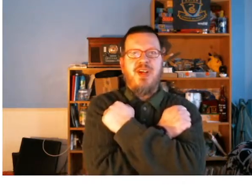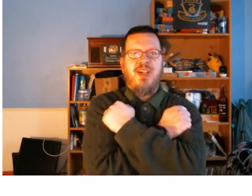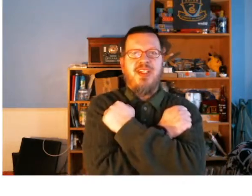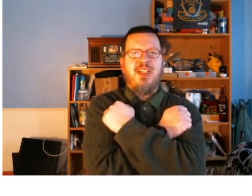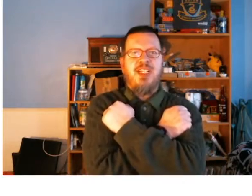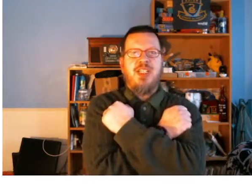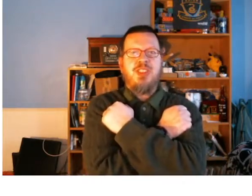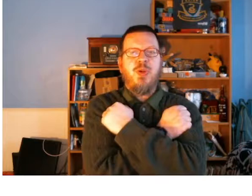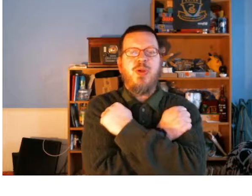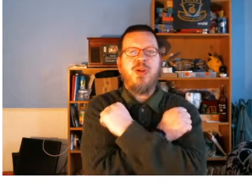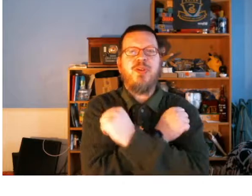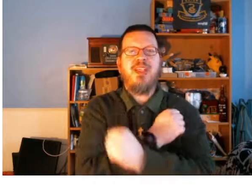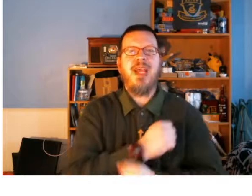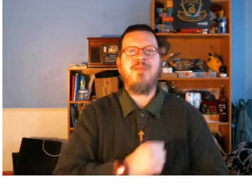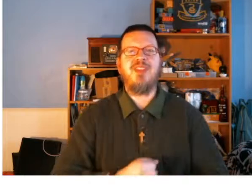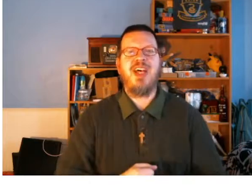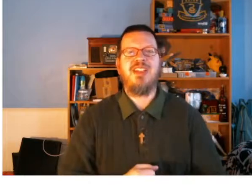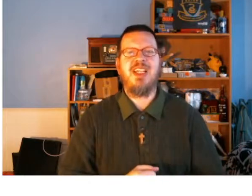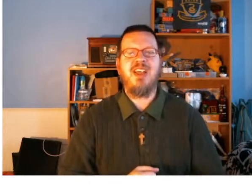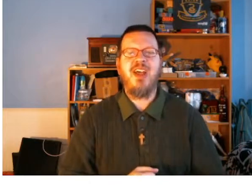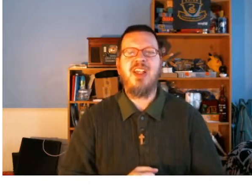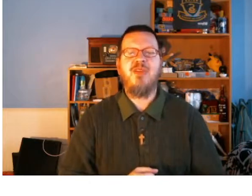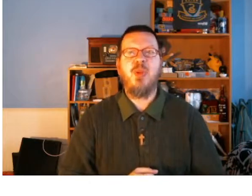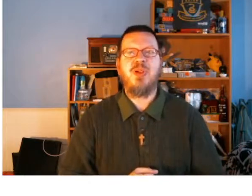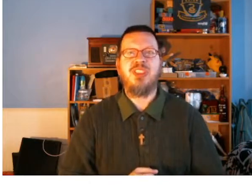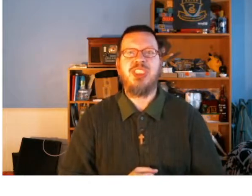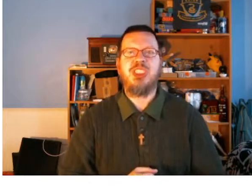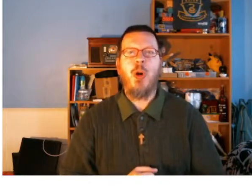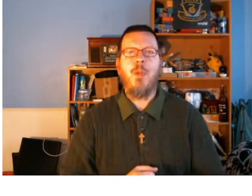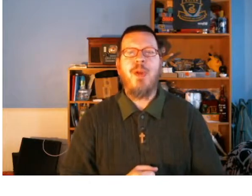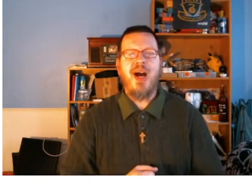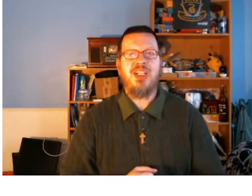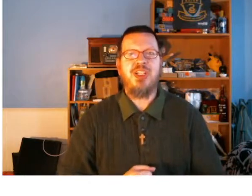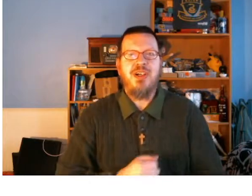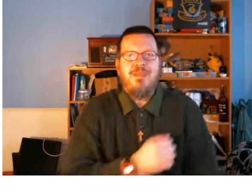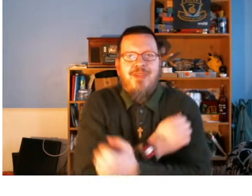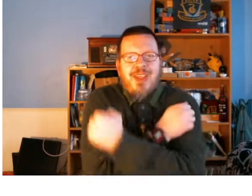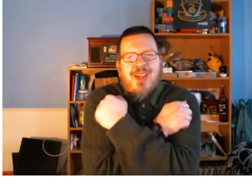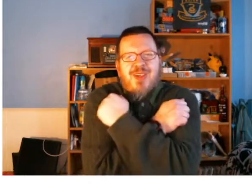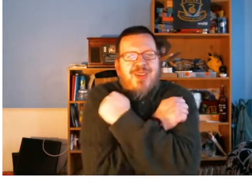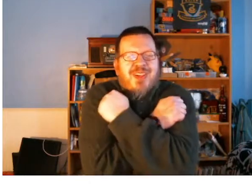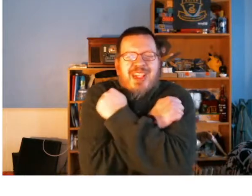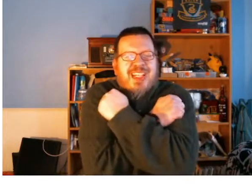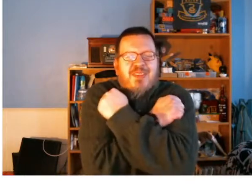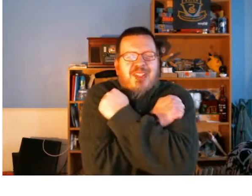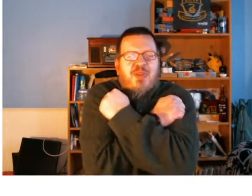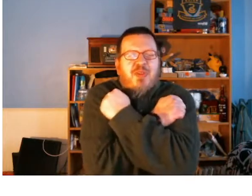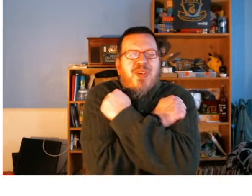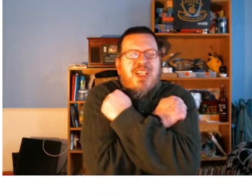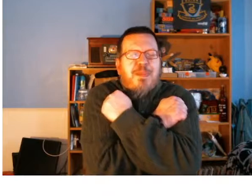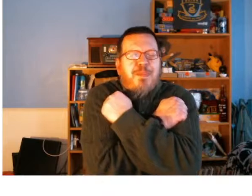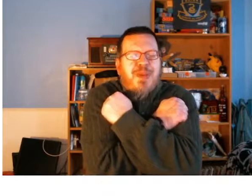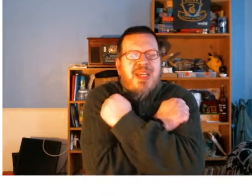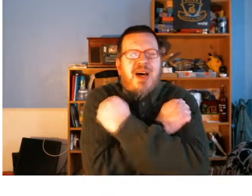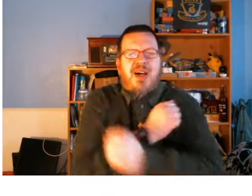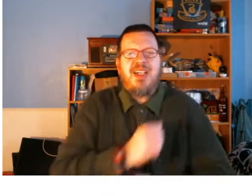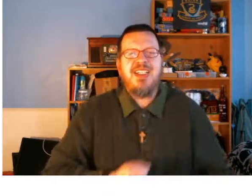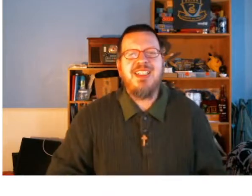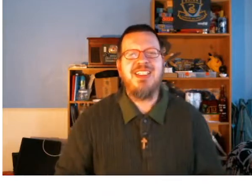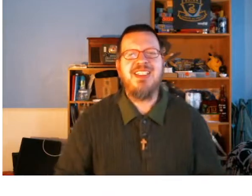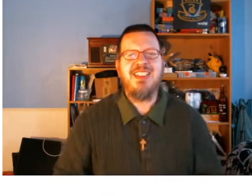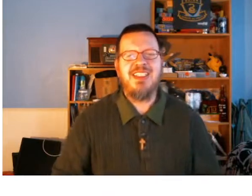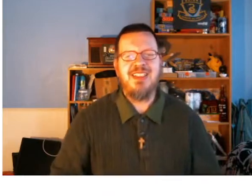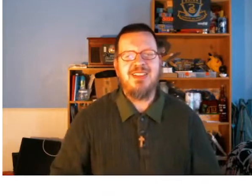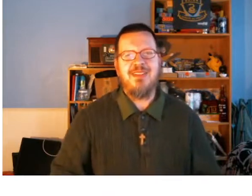yourself a hug. So in order to really emphasize that God loved the world so much, we're going to give yourself a really big hug.